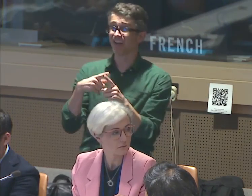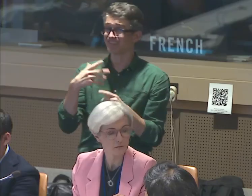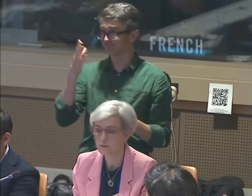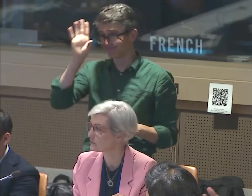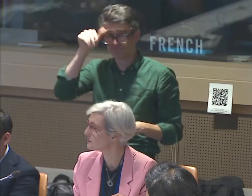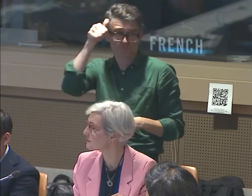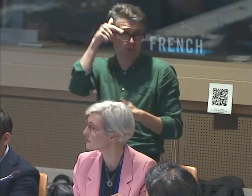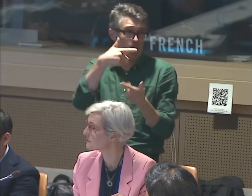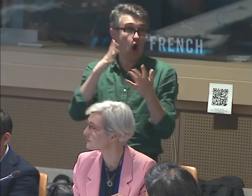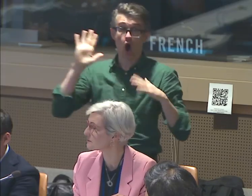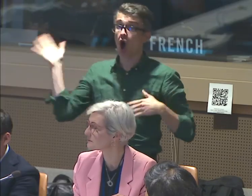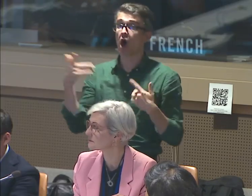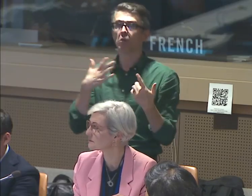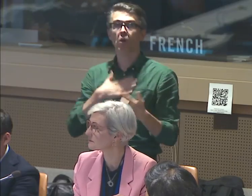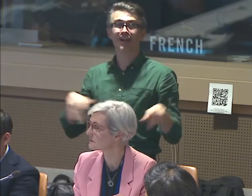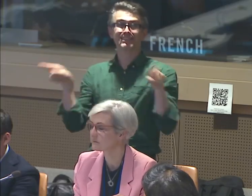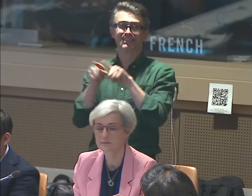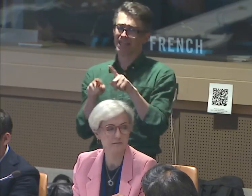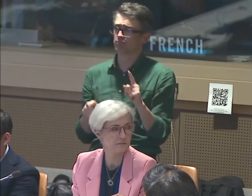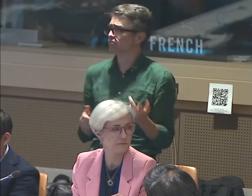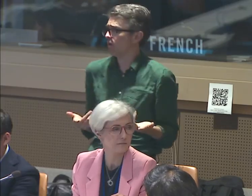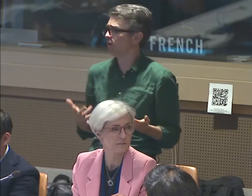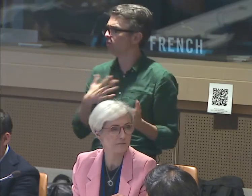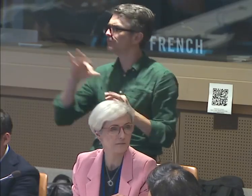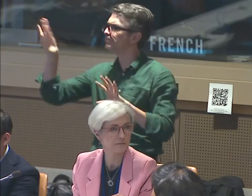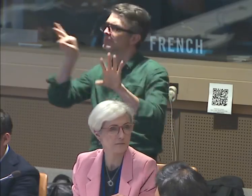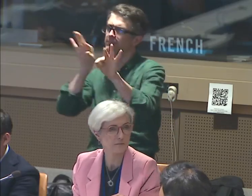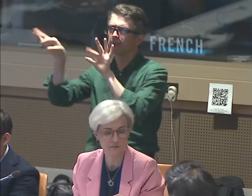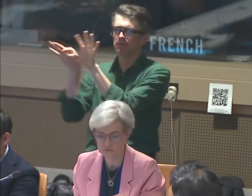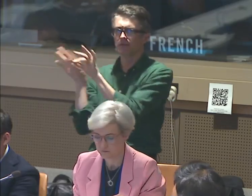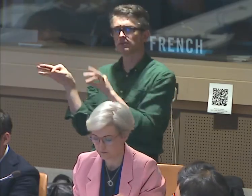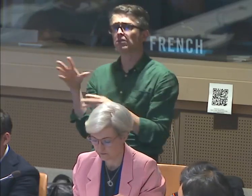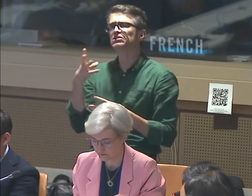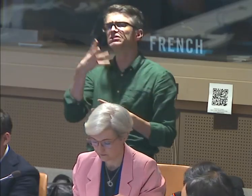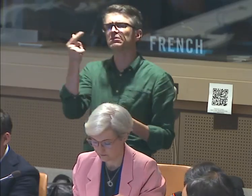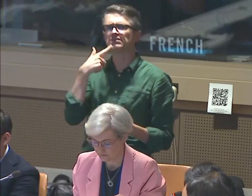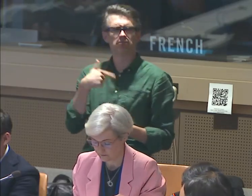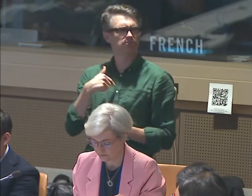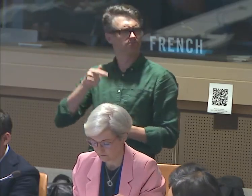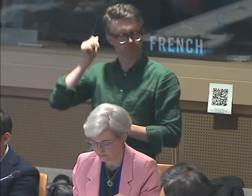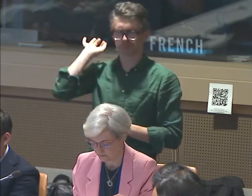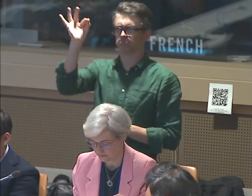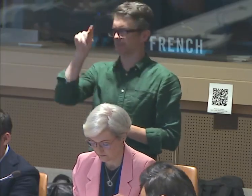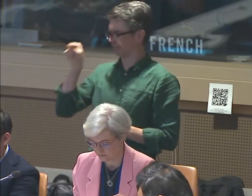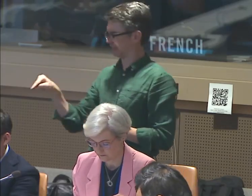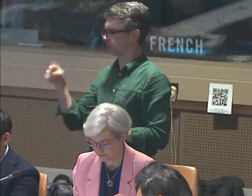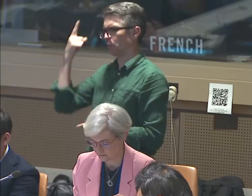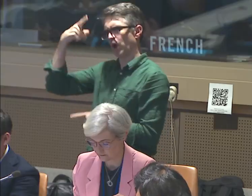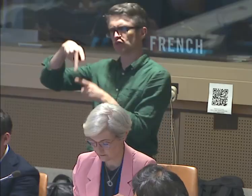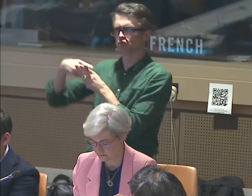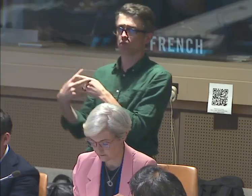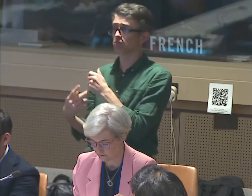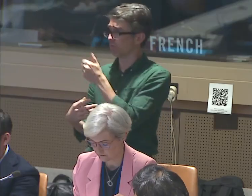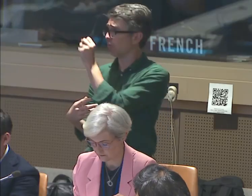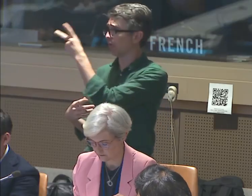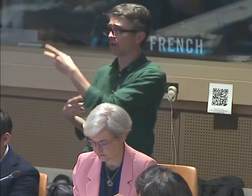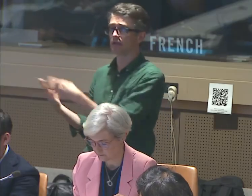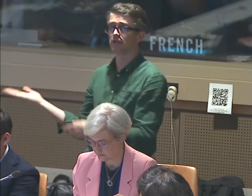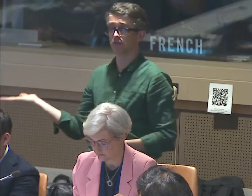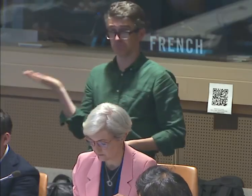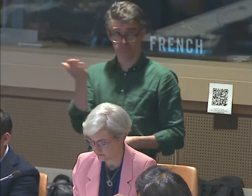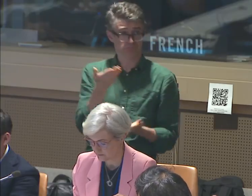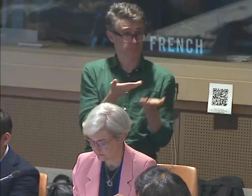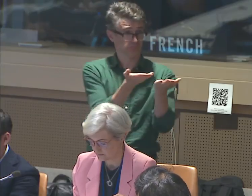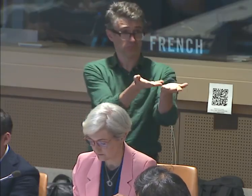to believe in. What we want to do with this compendium is really to level the playing field so that people in